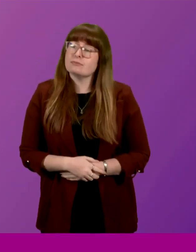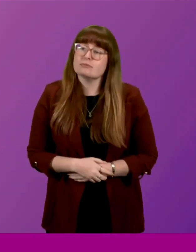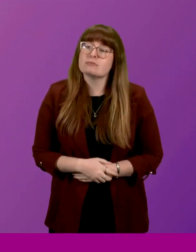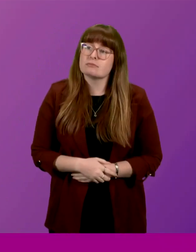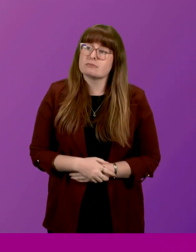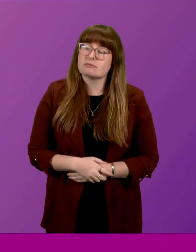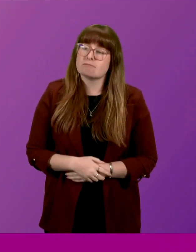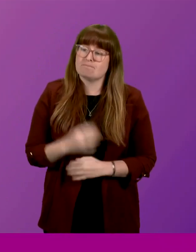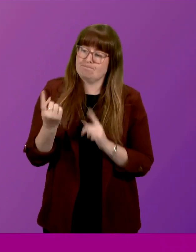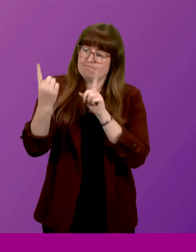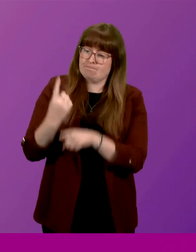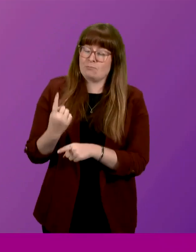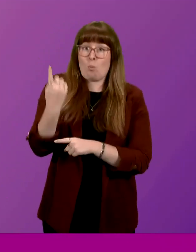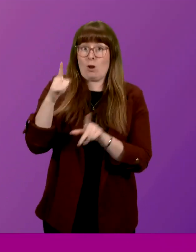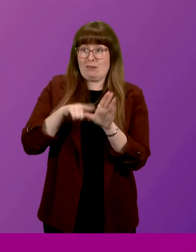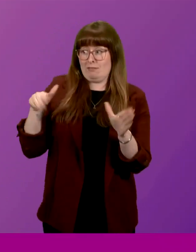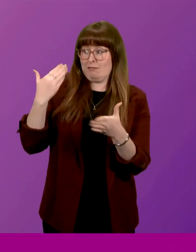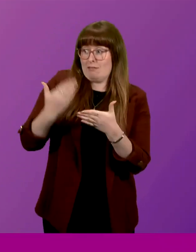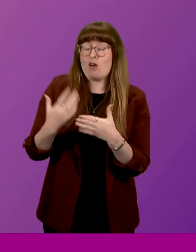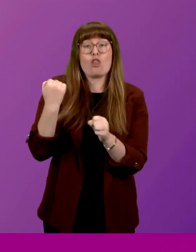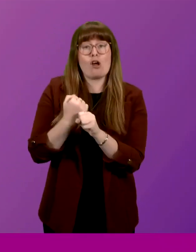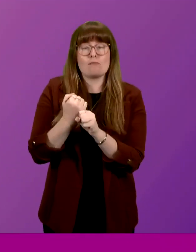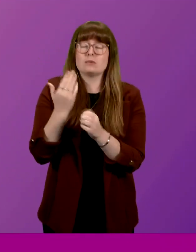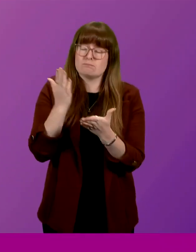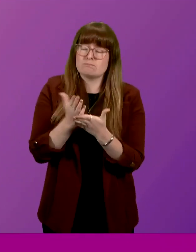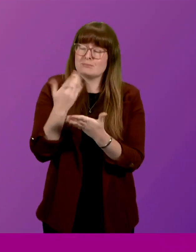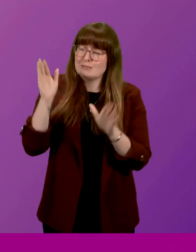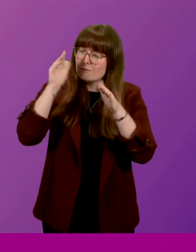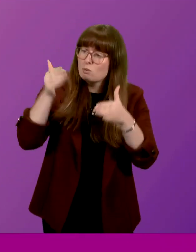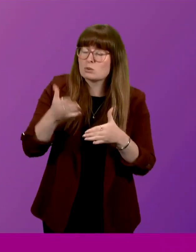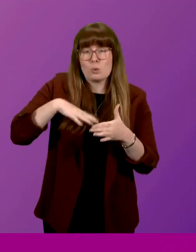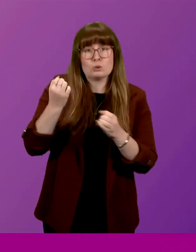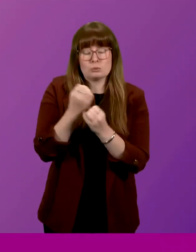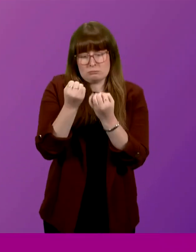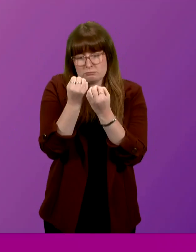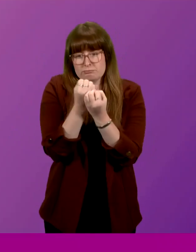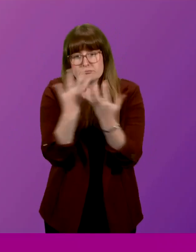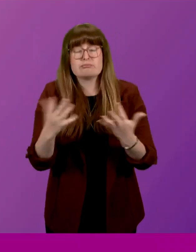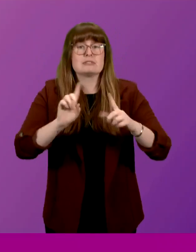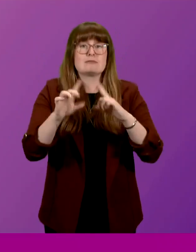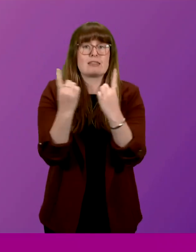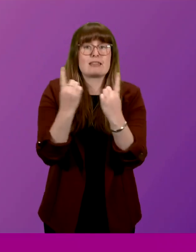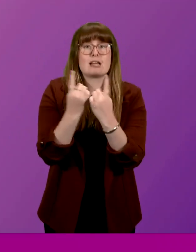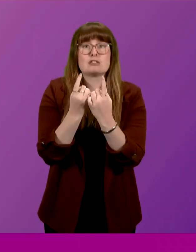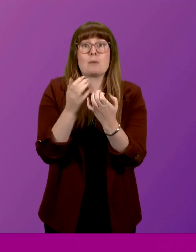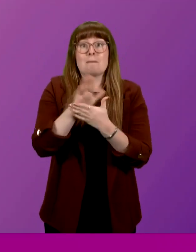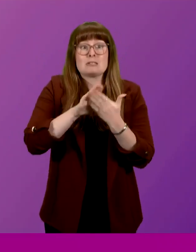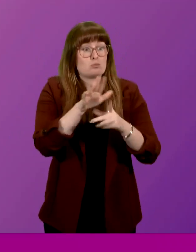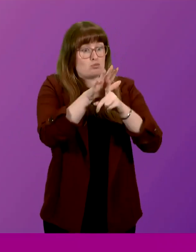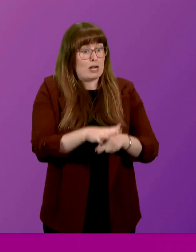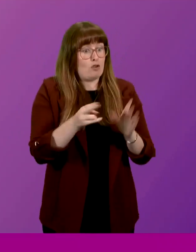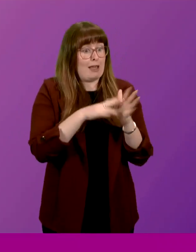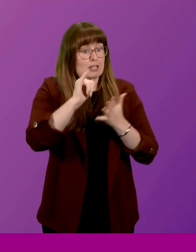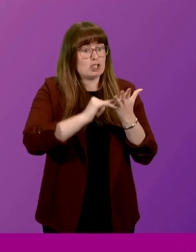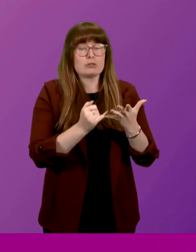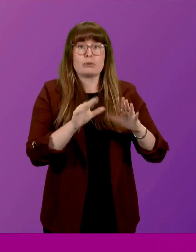President, so over the course of the last year, the Government has been focused on doing a number of things to reduce pressure in our NHS system.